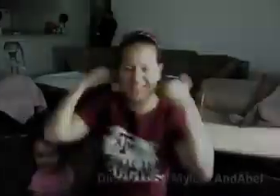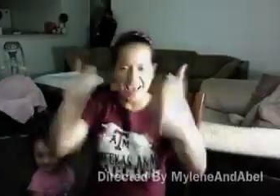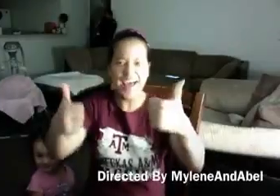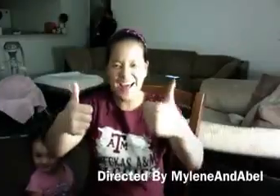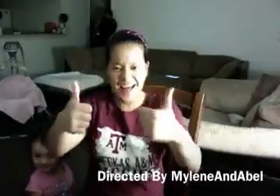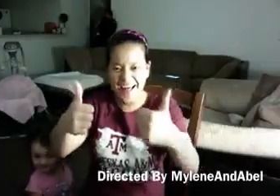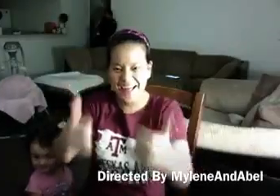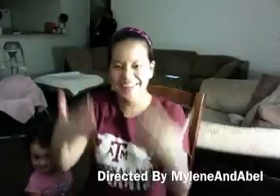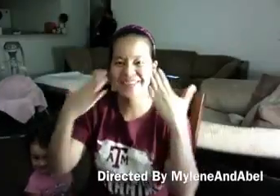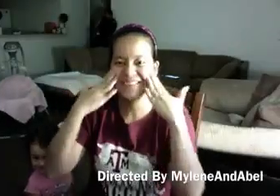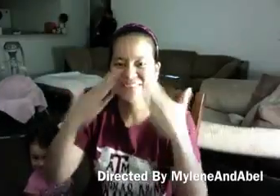do,